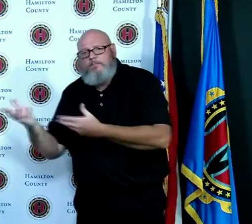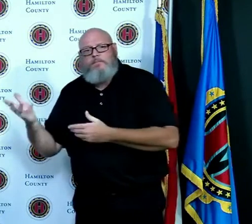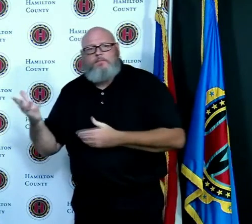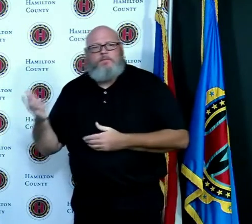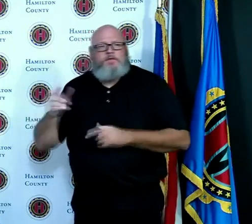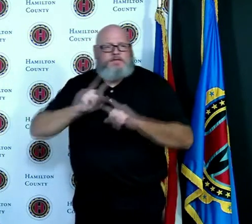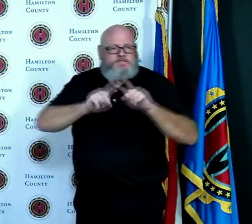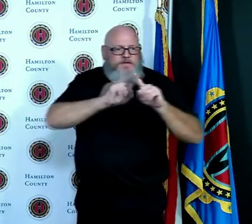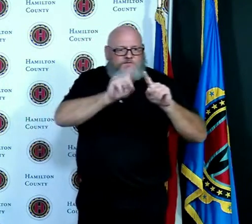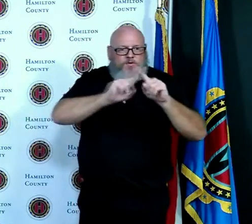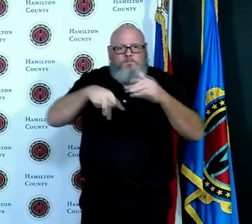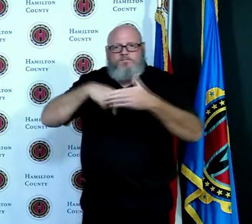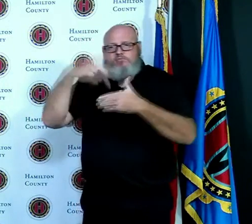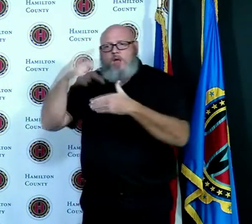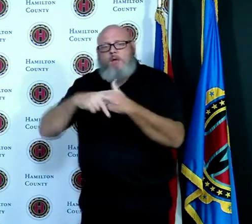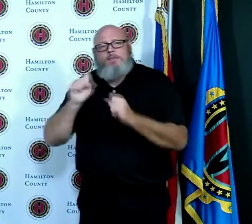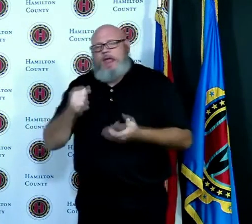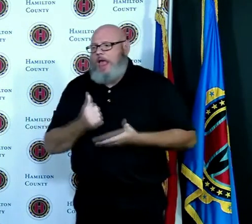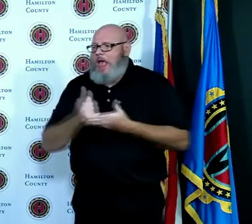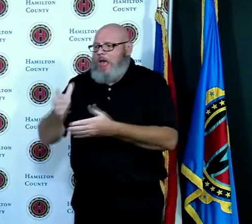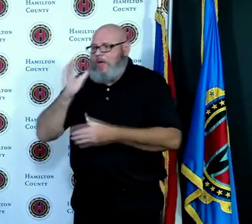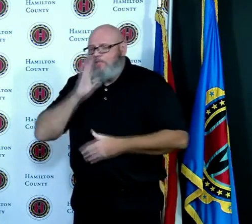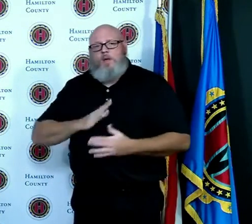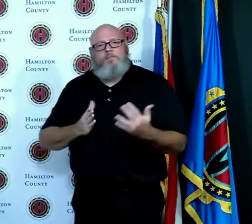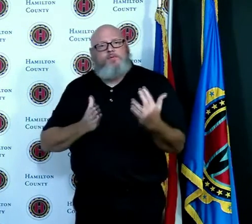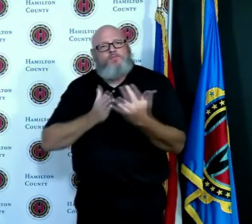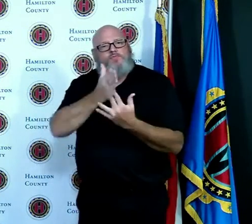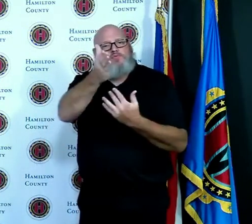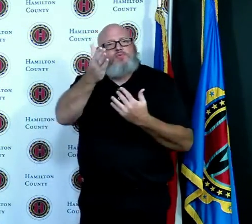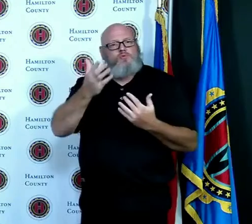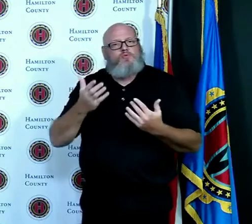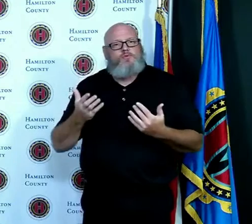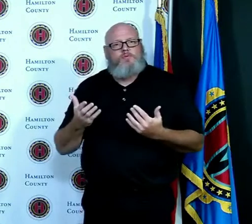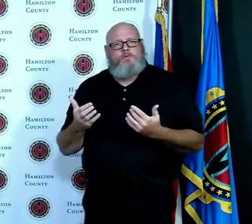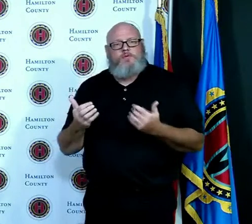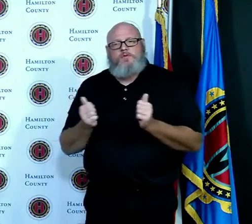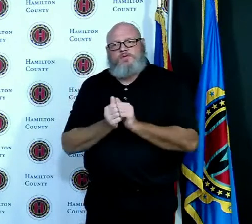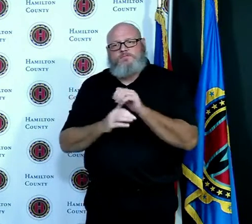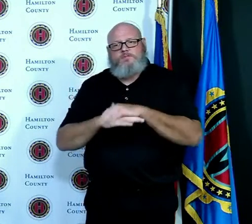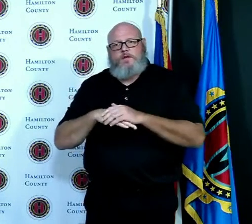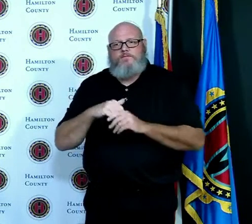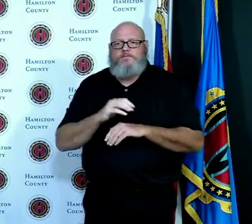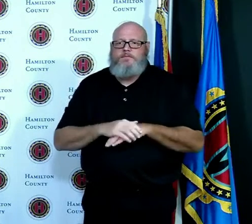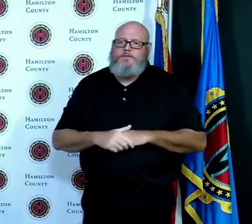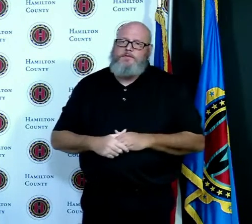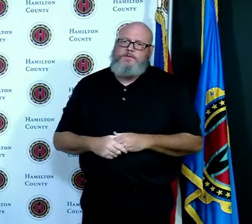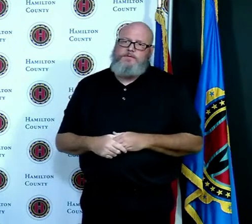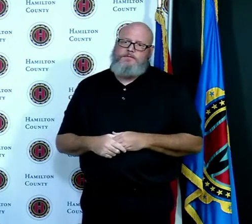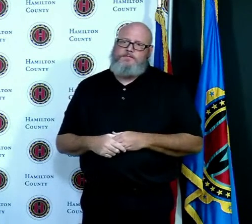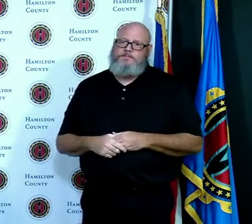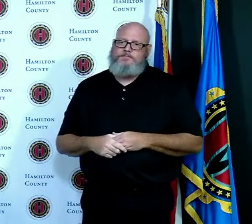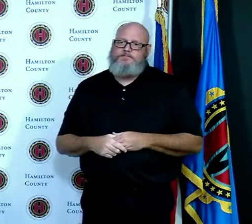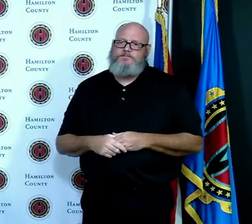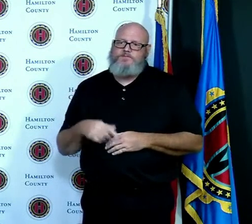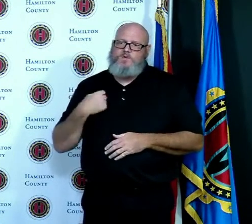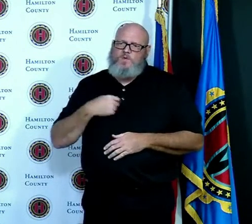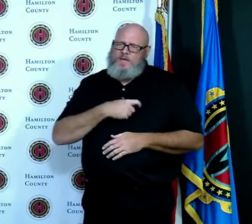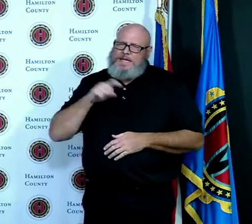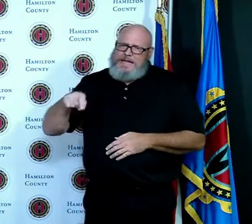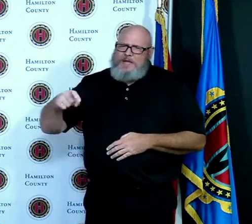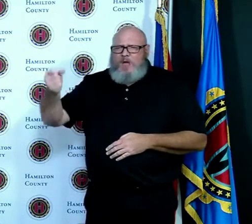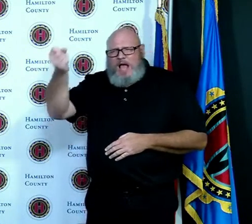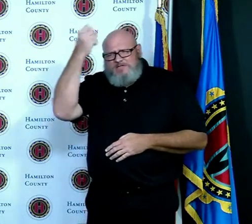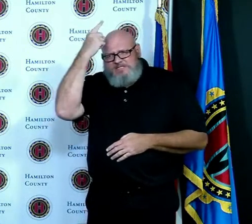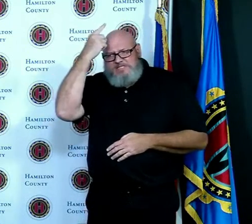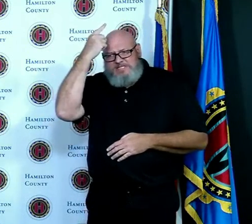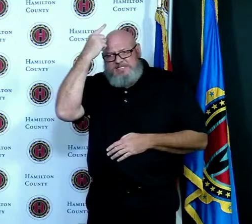as well, but we do need to keep a keen awareness of the exaggerated impact to women. Domestic violence is